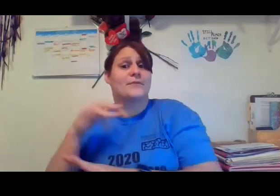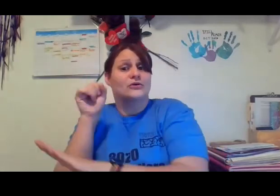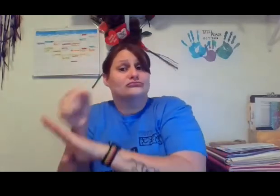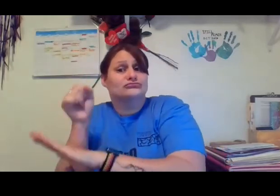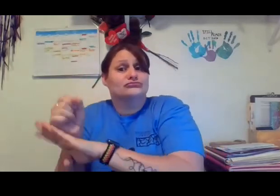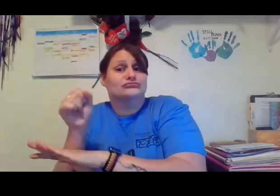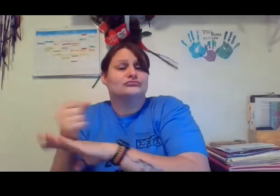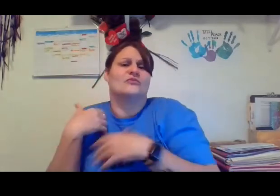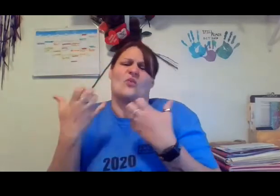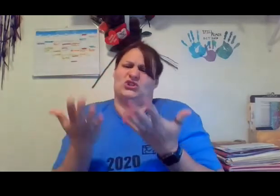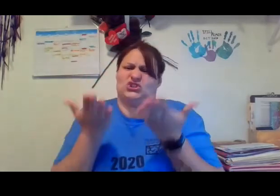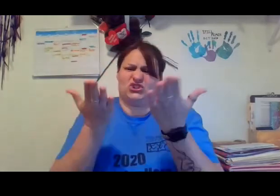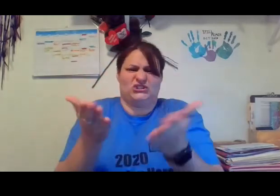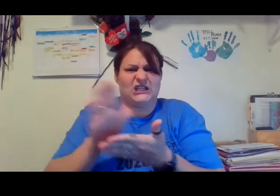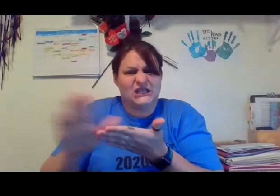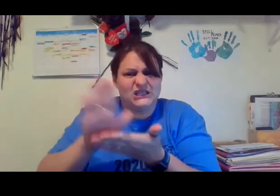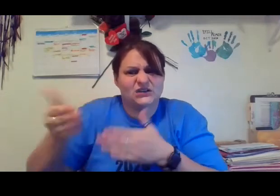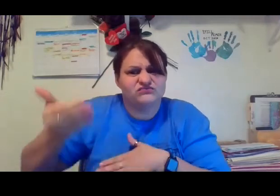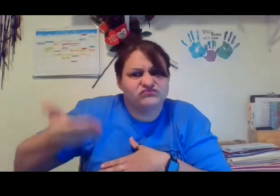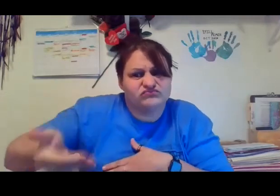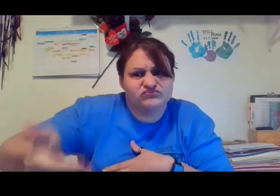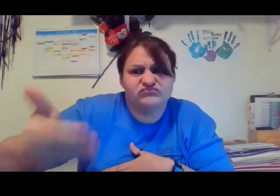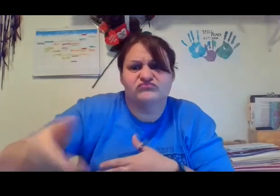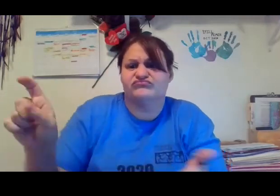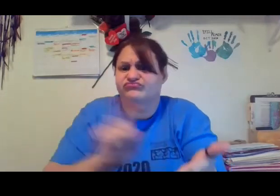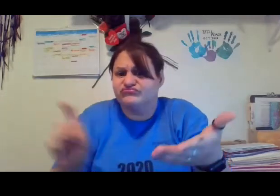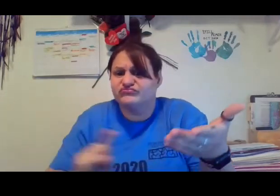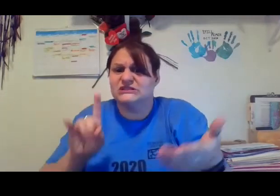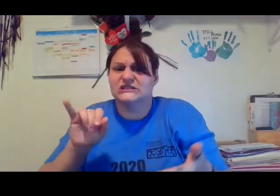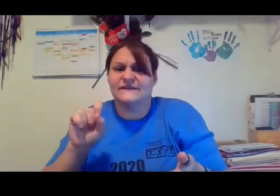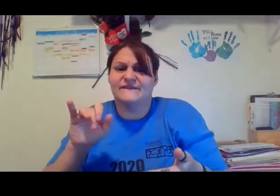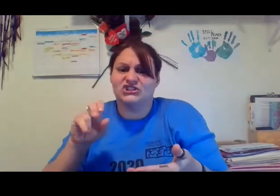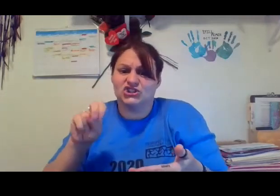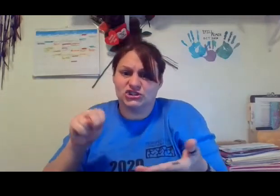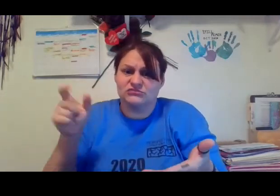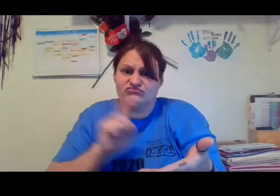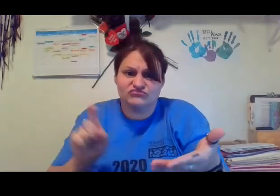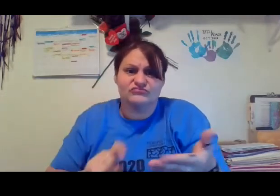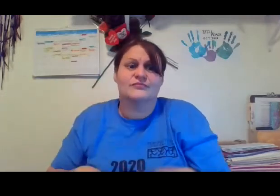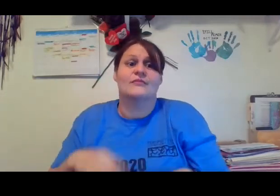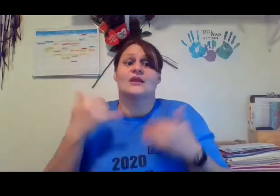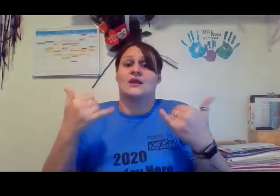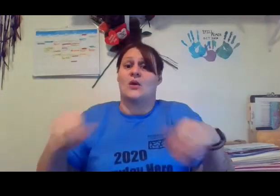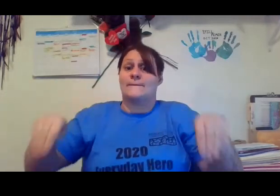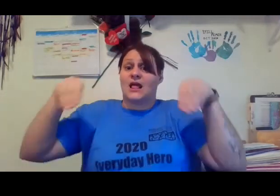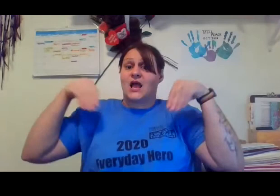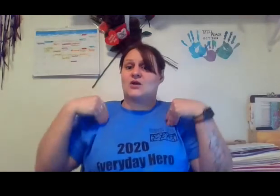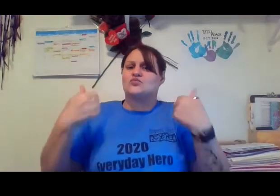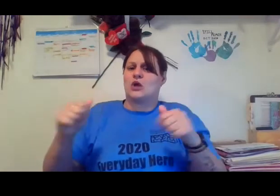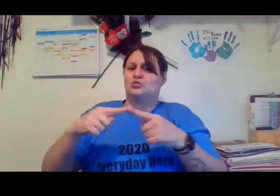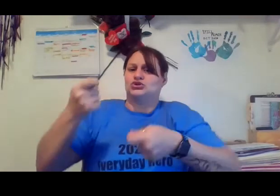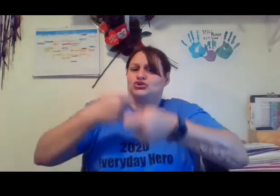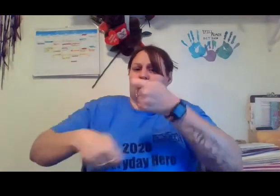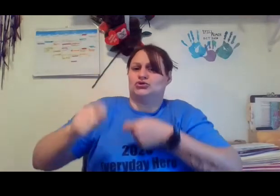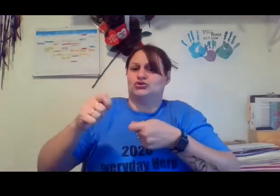up and wash them at a safe time. Pillows. We suggest that the pillowcases are changed often. Use disinfectant spray if you